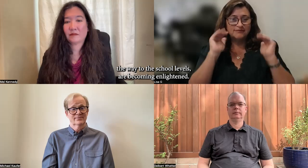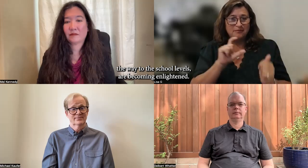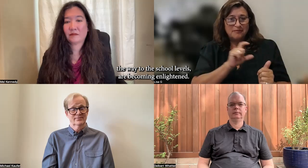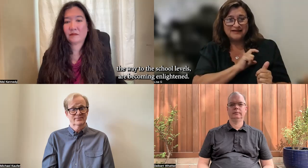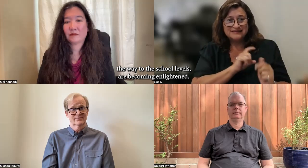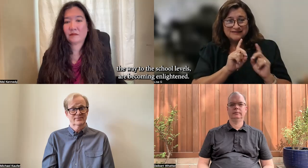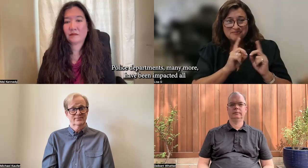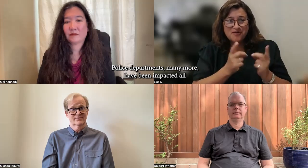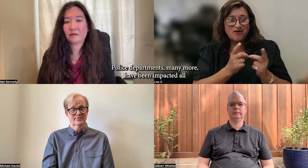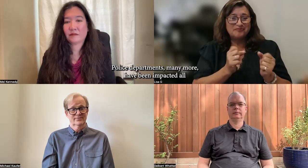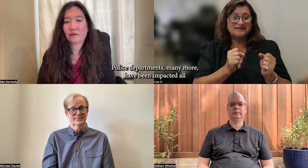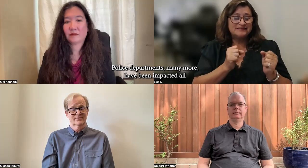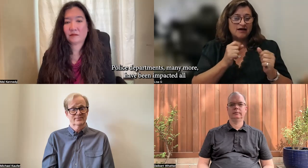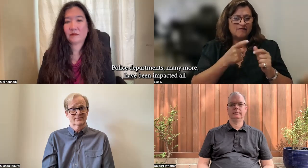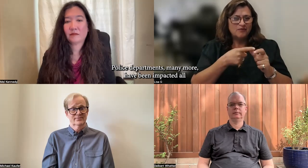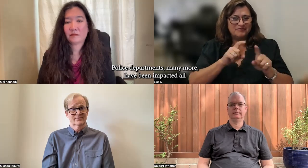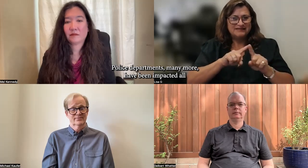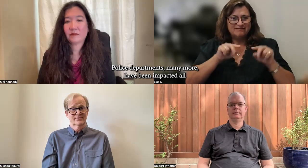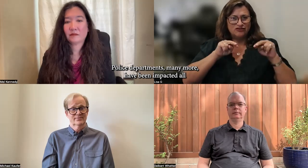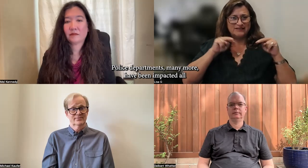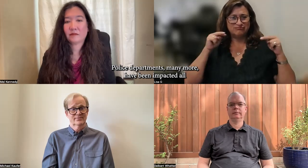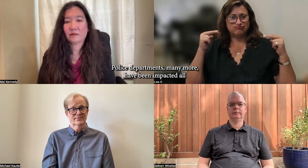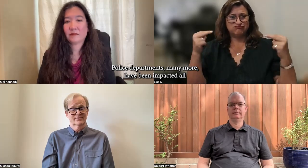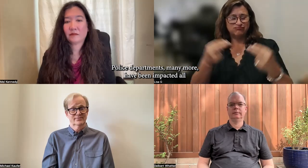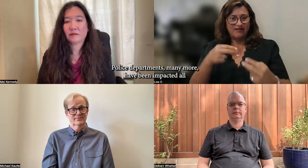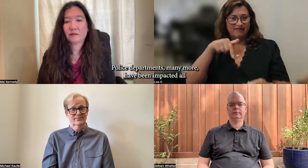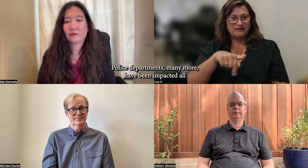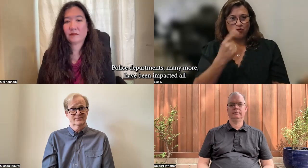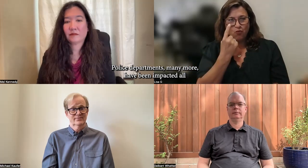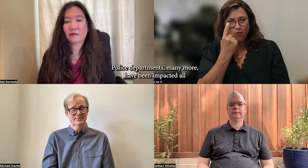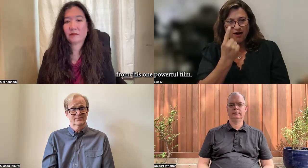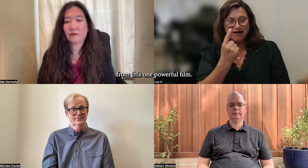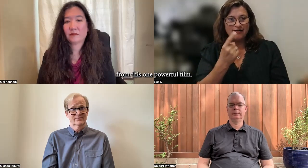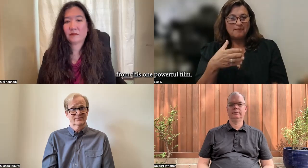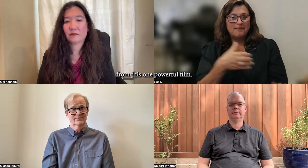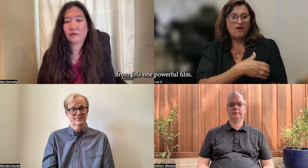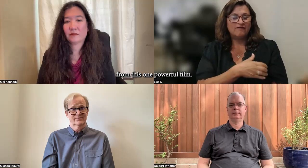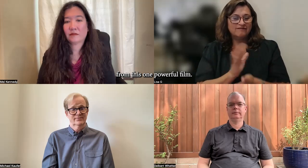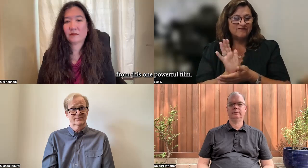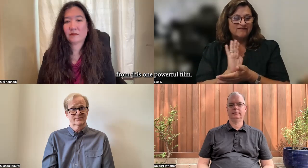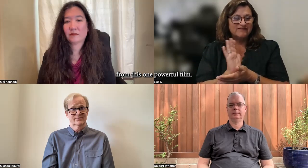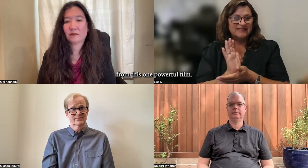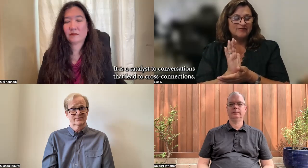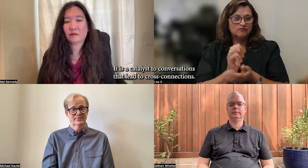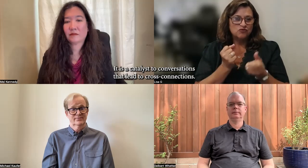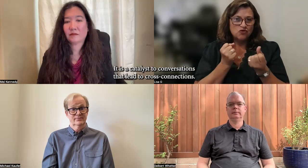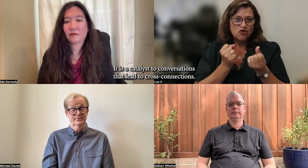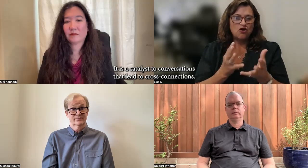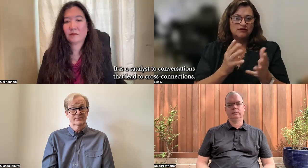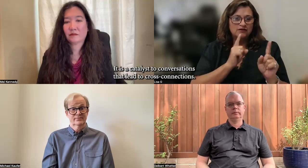enlightened. Police departments, many more, have been impacted, all from this one powerful film. It is a catalyst